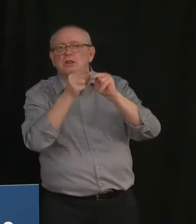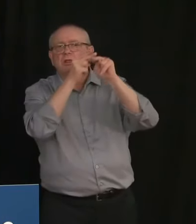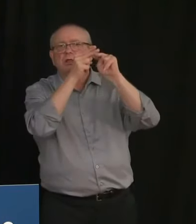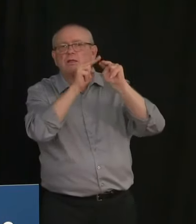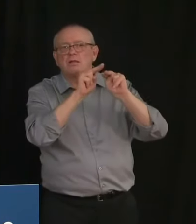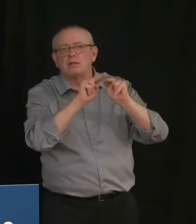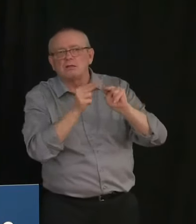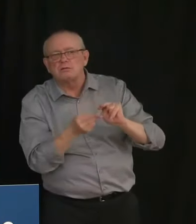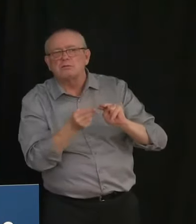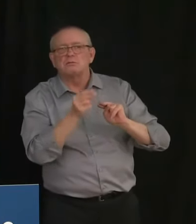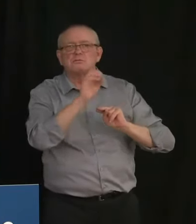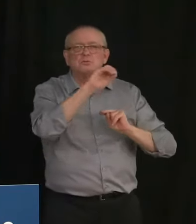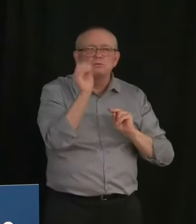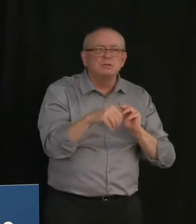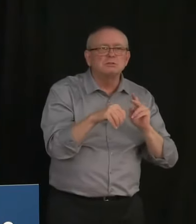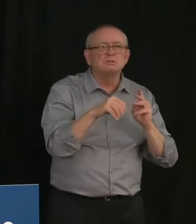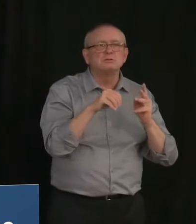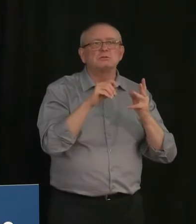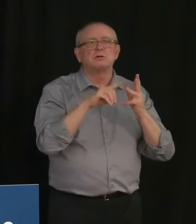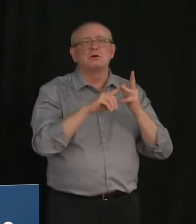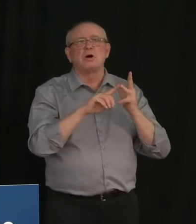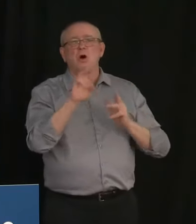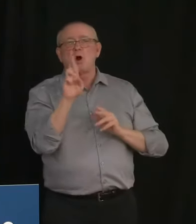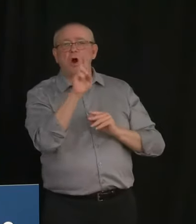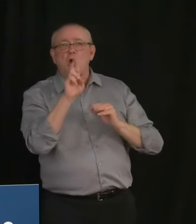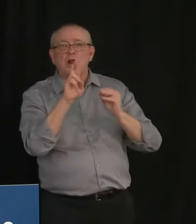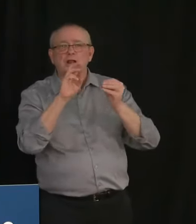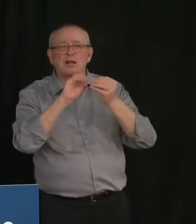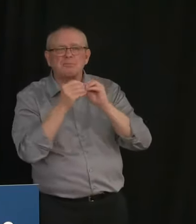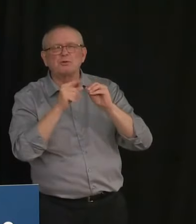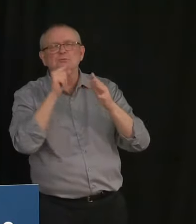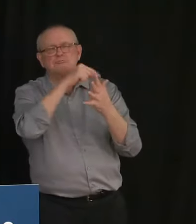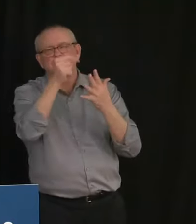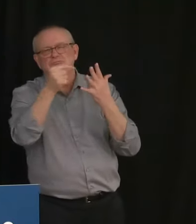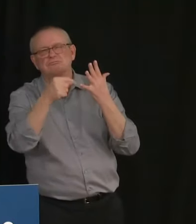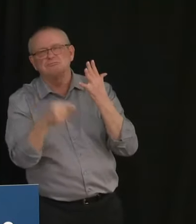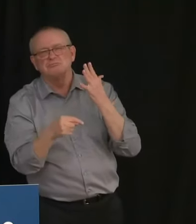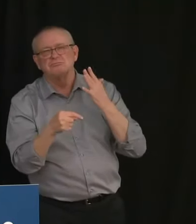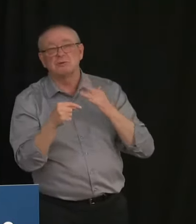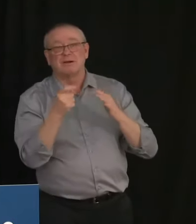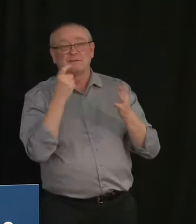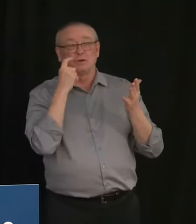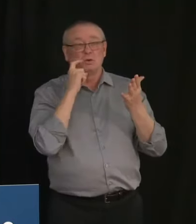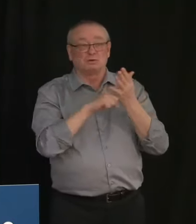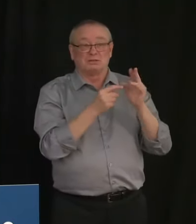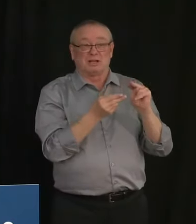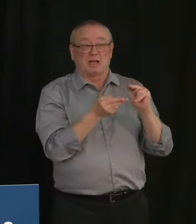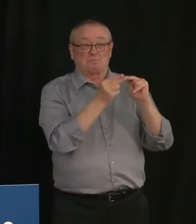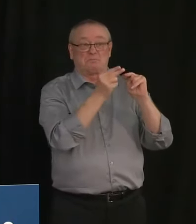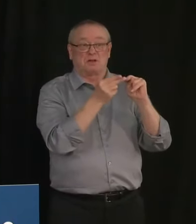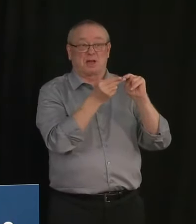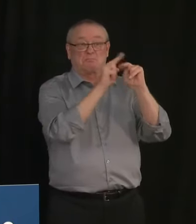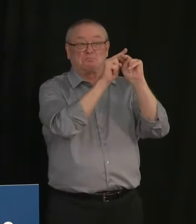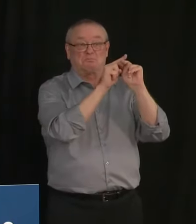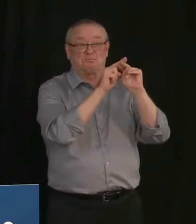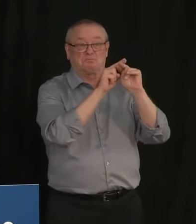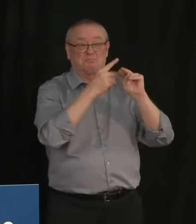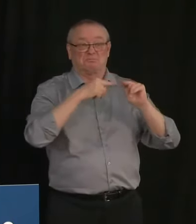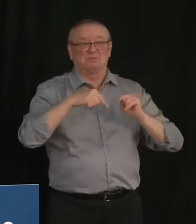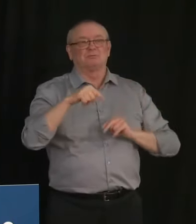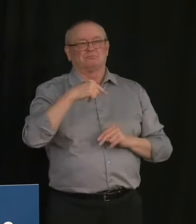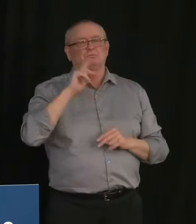growth rate. And if those things begin to change, those are the things that will determine whether or not we can